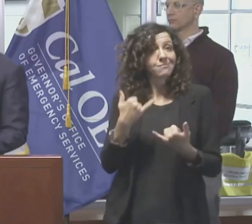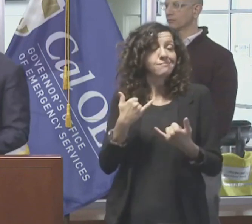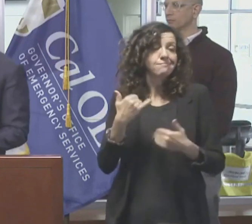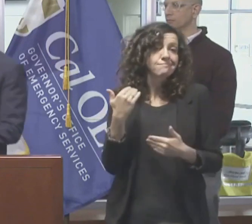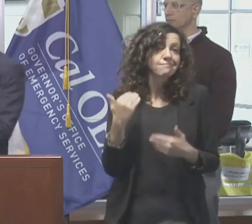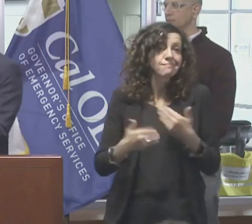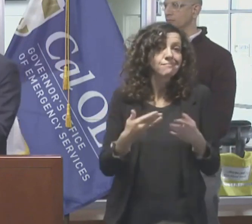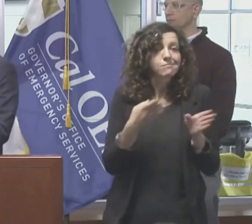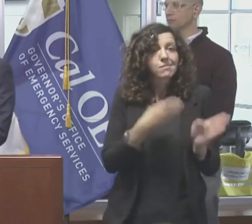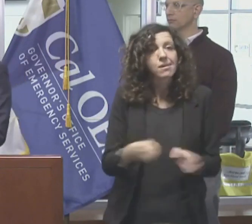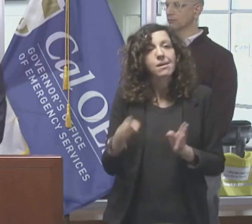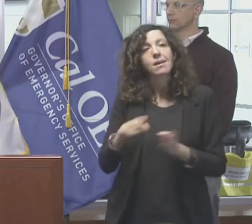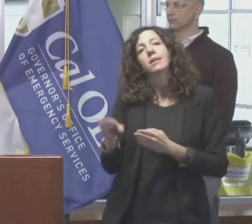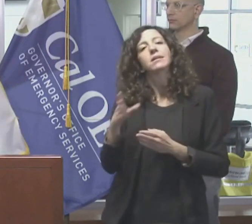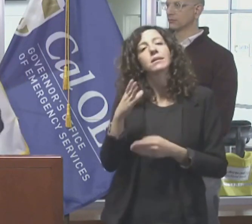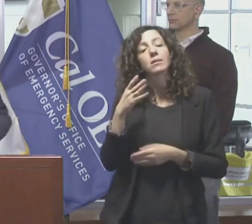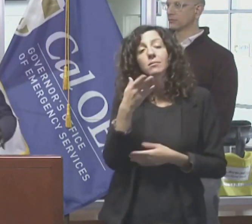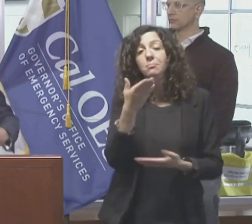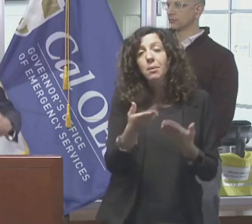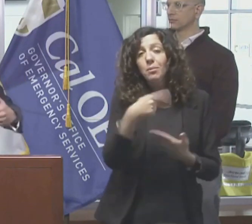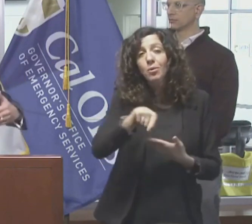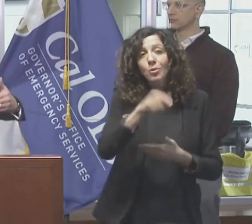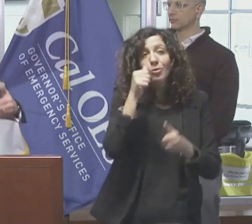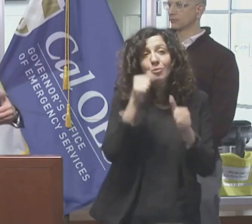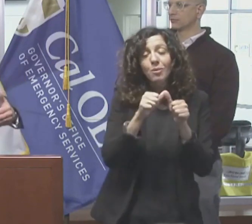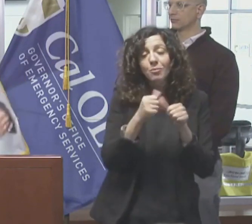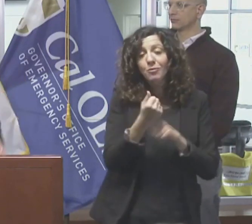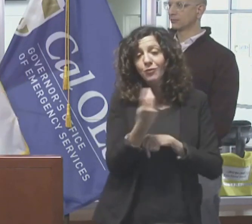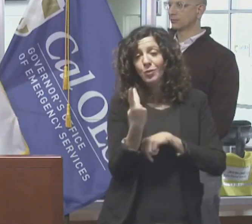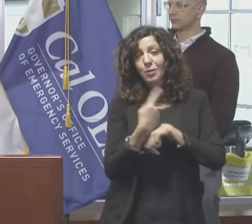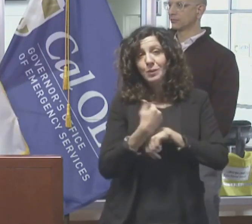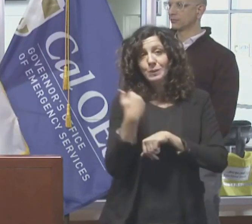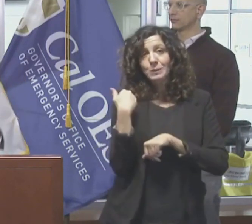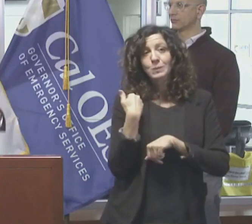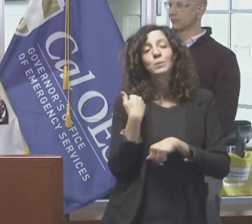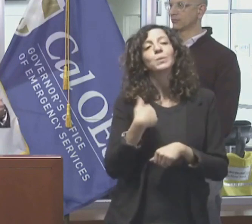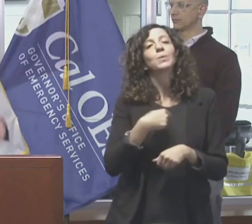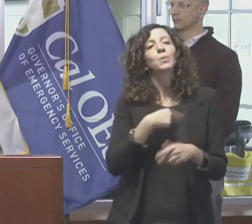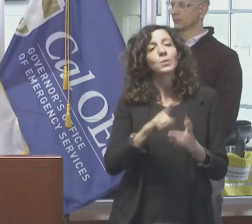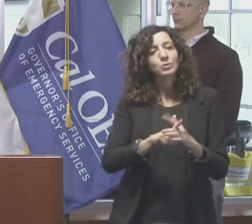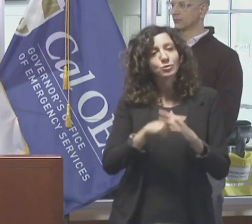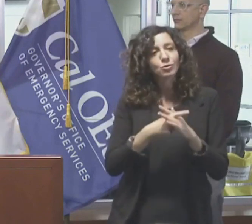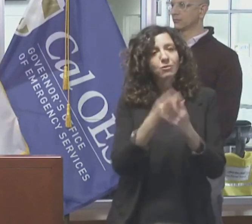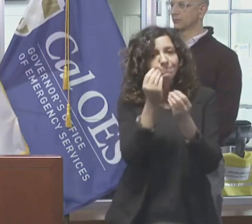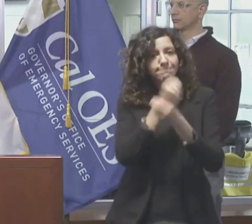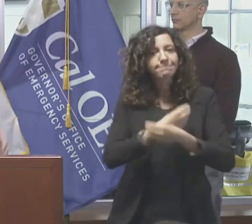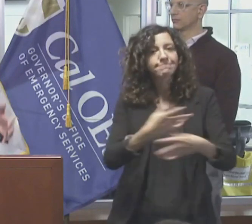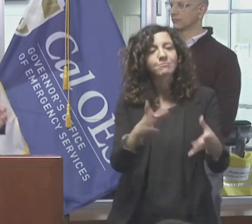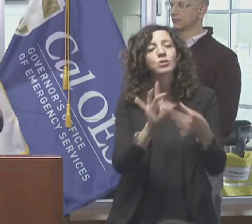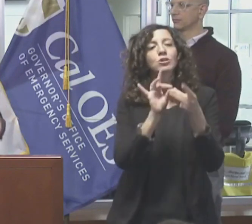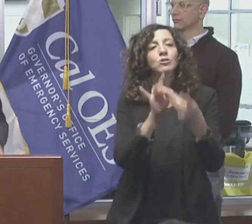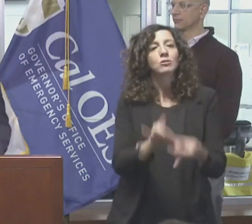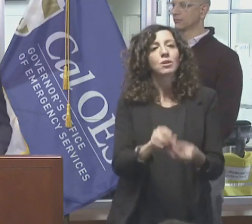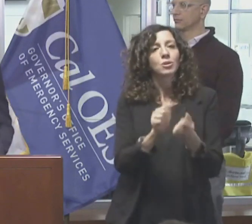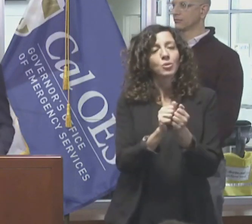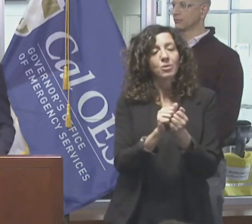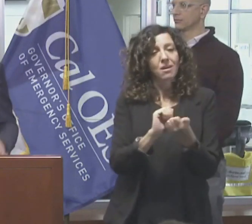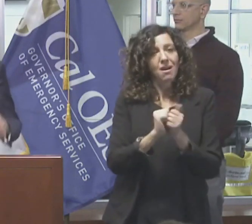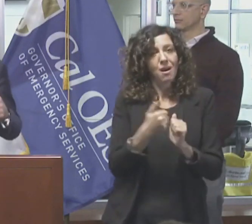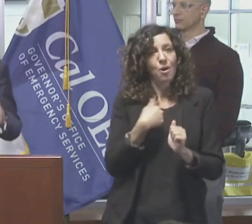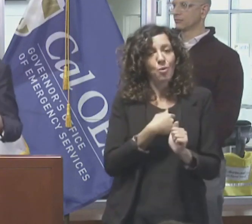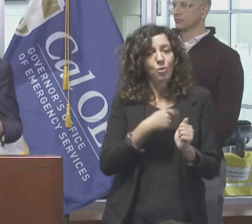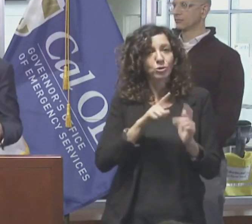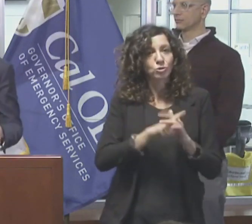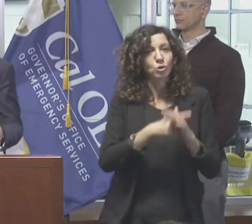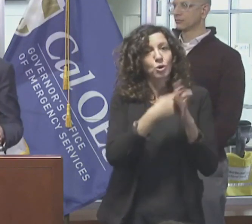you may have noted just a few days ago, we initiated, I put some information out on the initiation of that planning process.